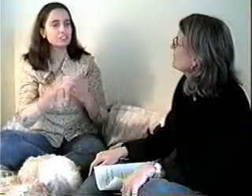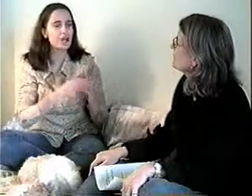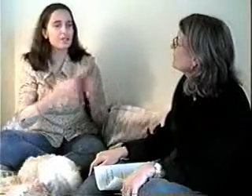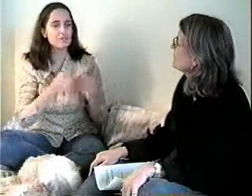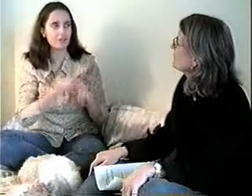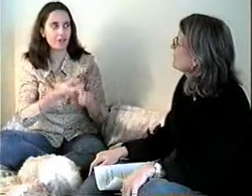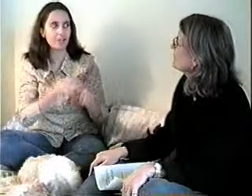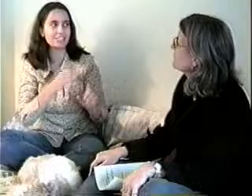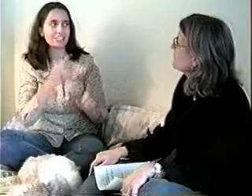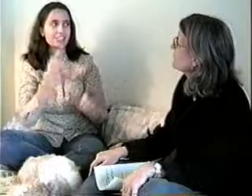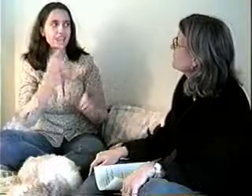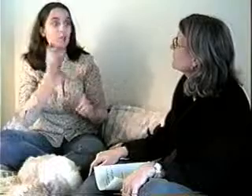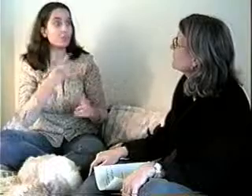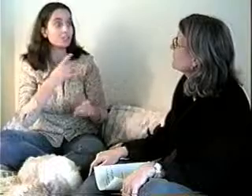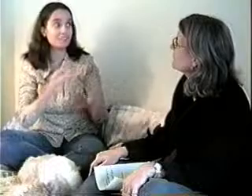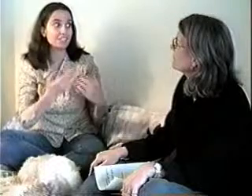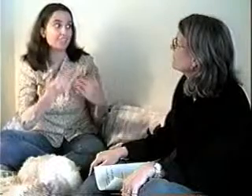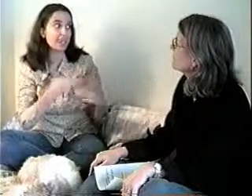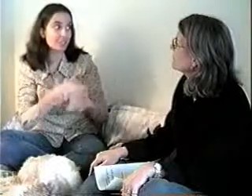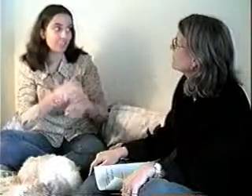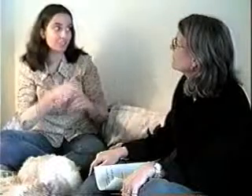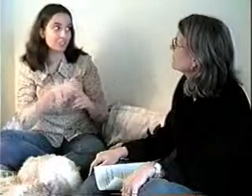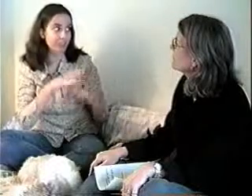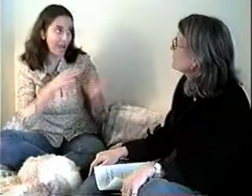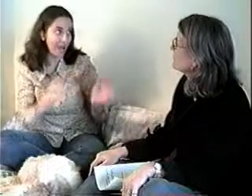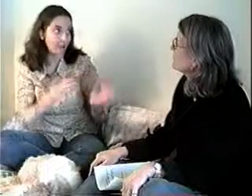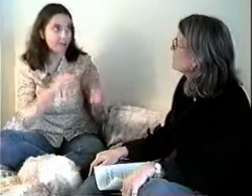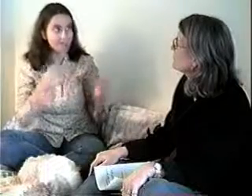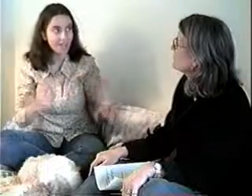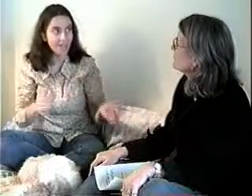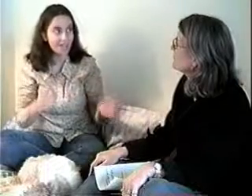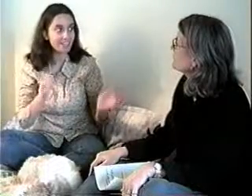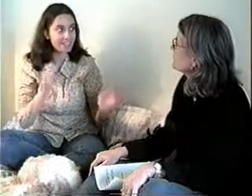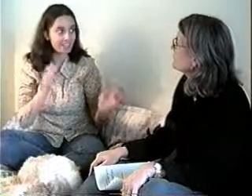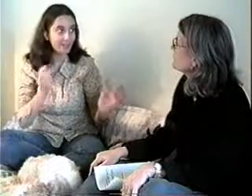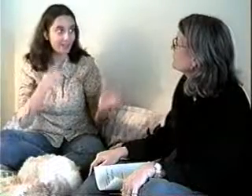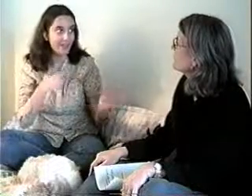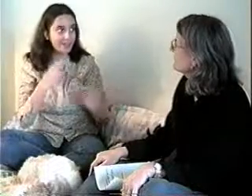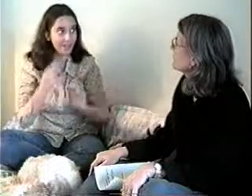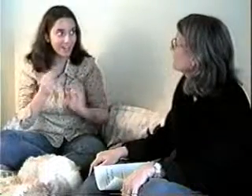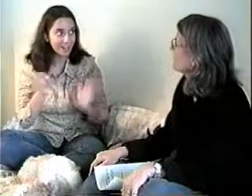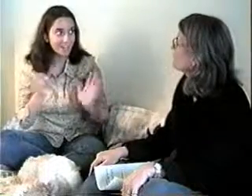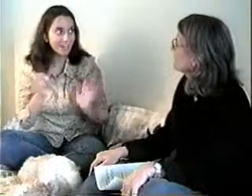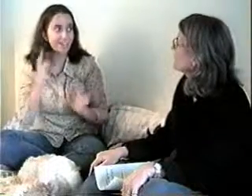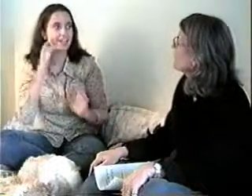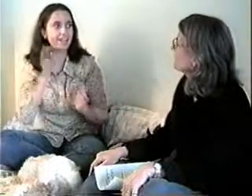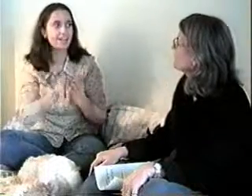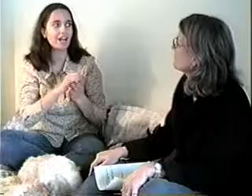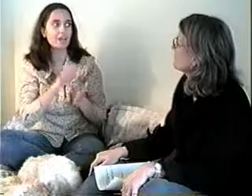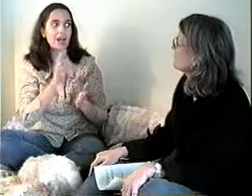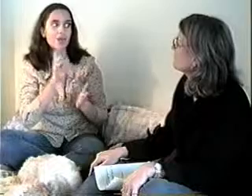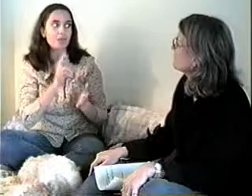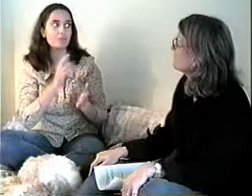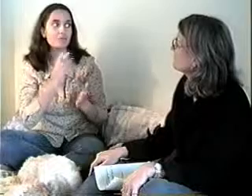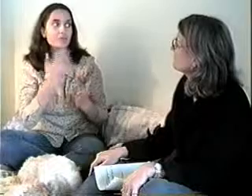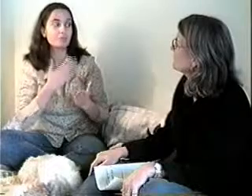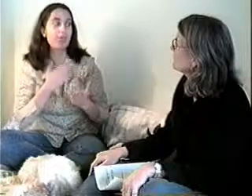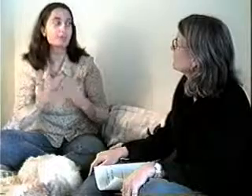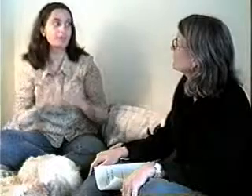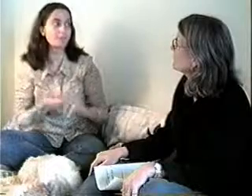to some of my friends, and say, would you not to come over to my house and play, you know, have fun, thinking that they are not good